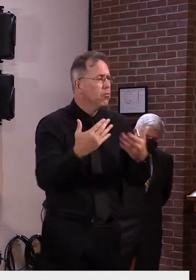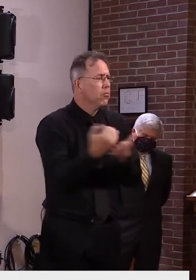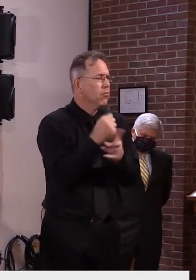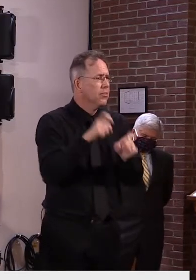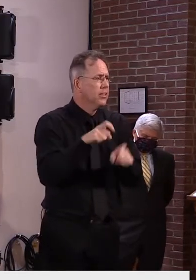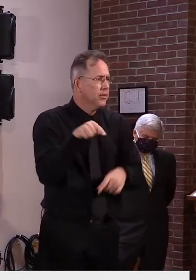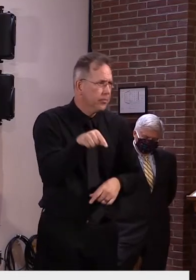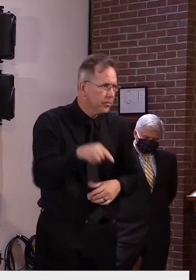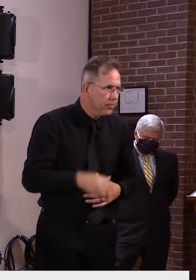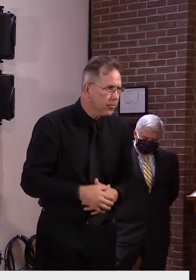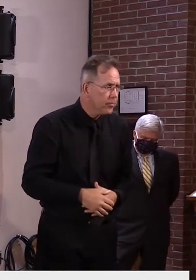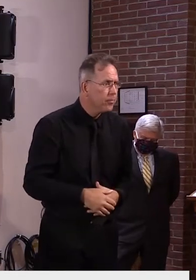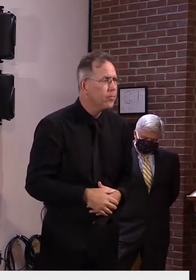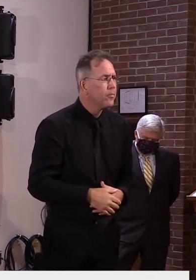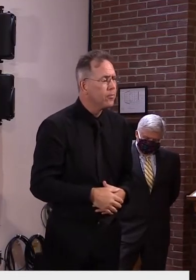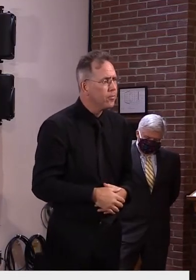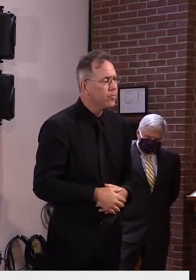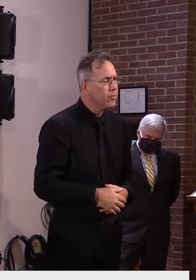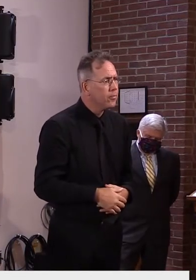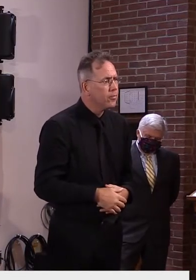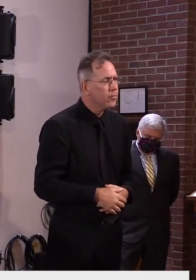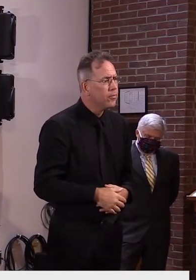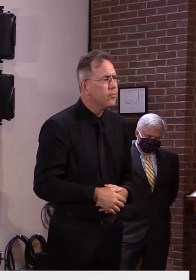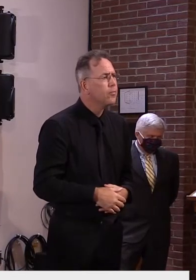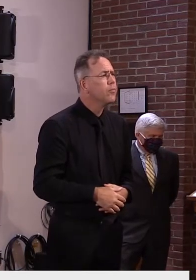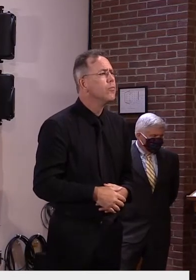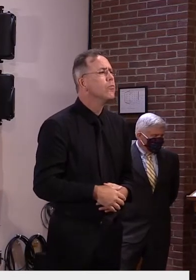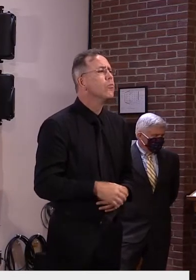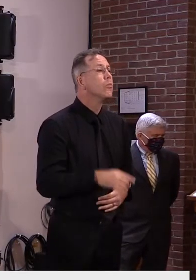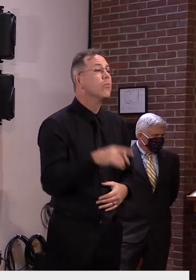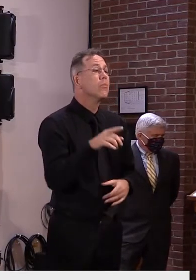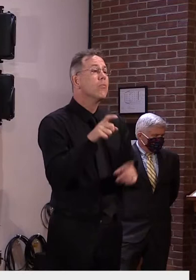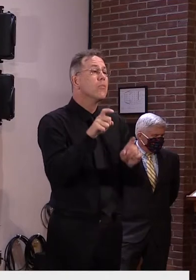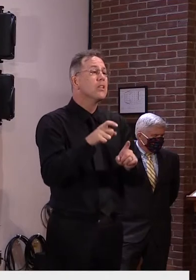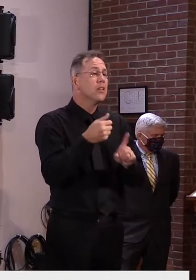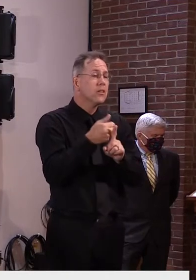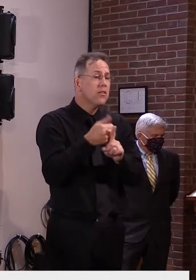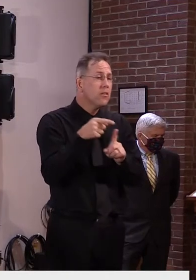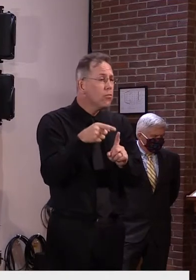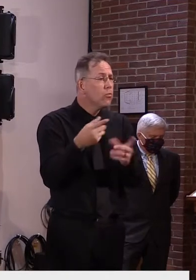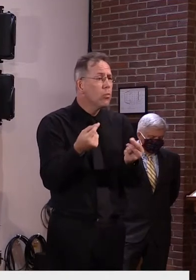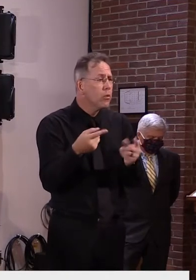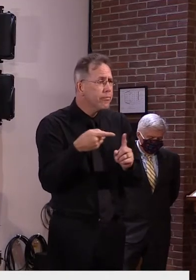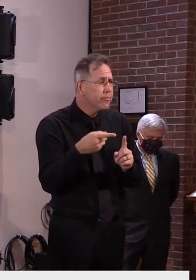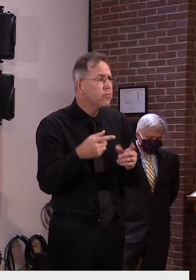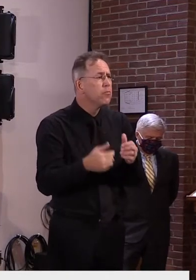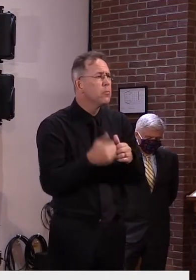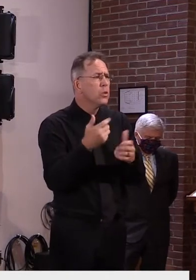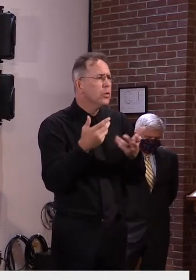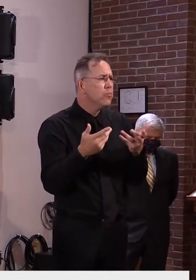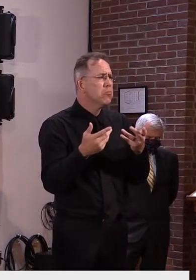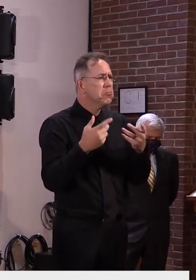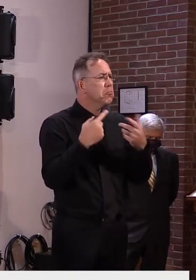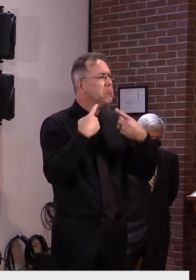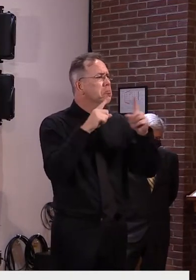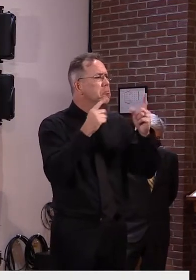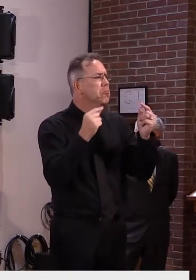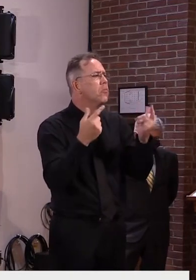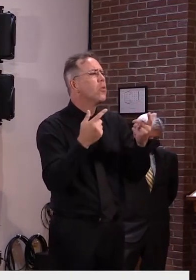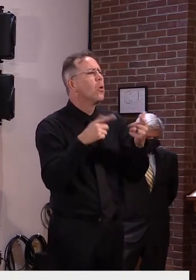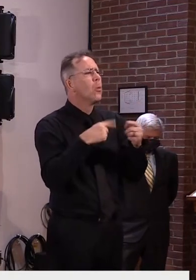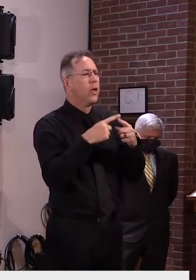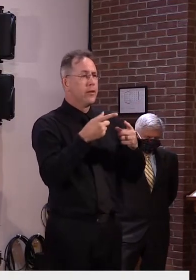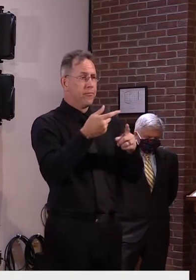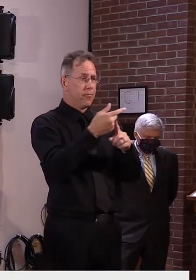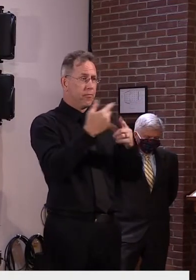They perform best when the individual has the symptoms that are most consistent with COVID, and when the prevalence of COVID in